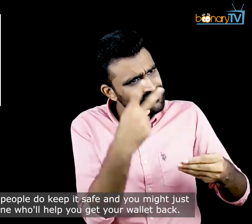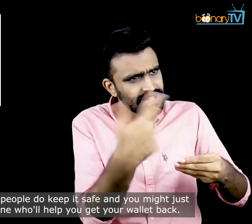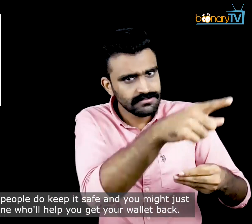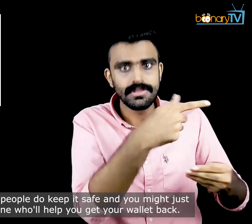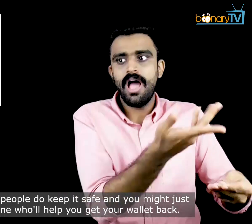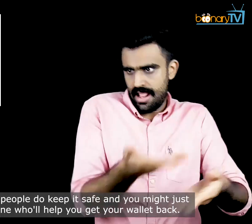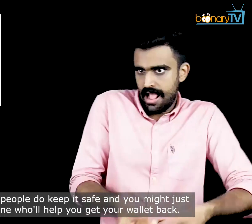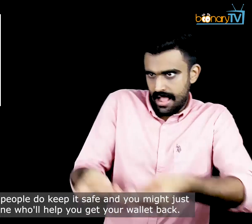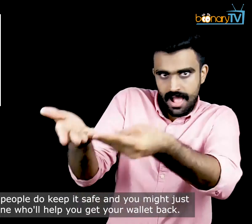wallet back.